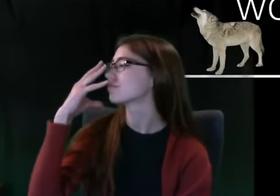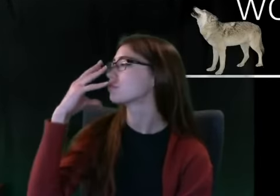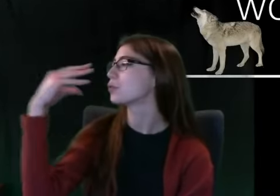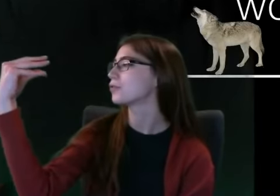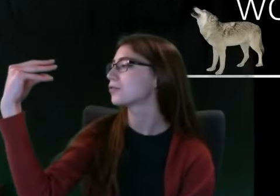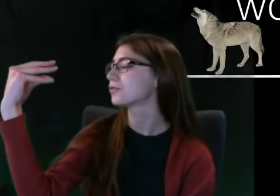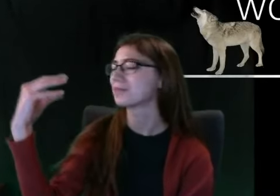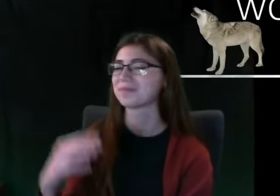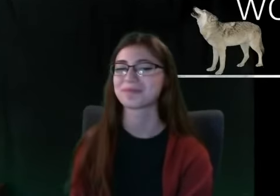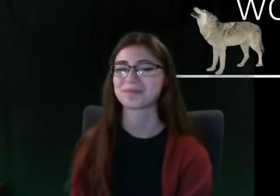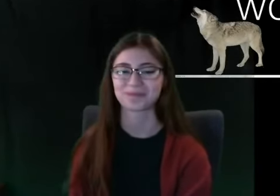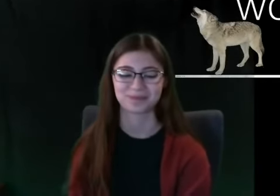Wolf.